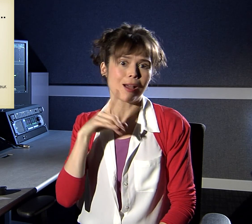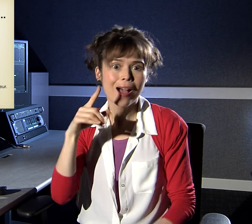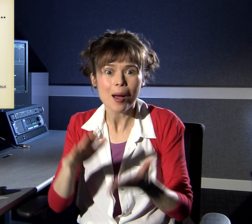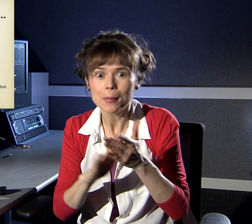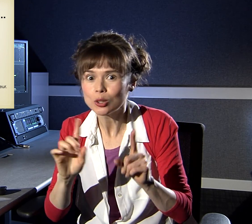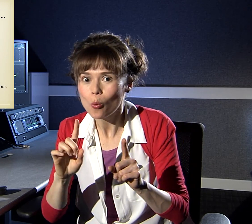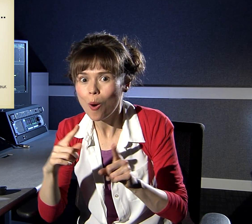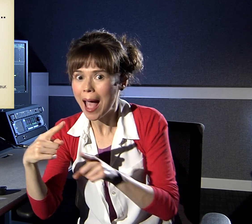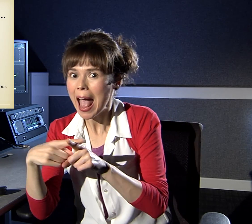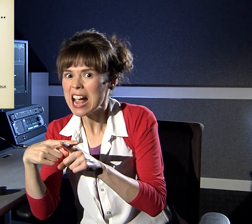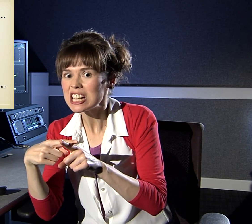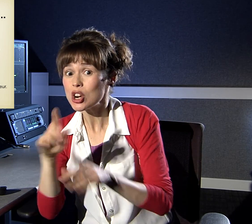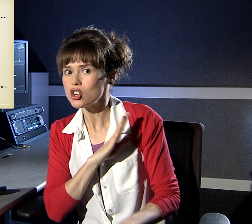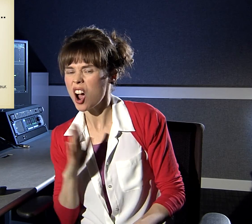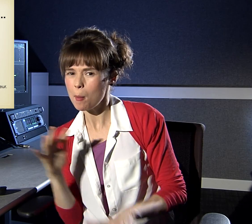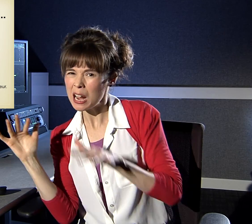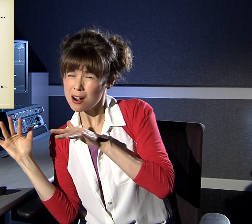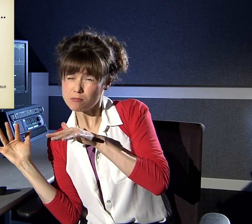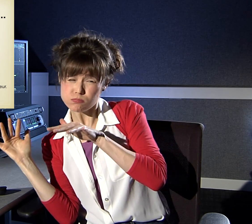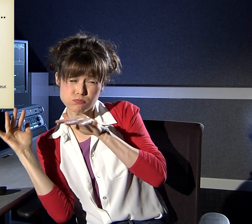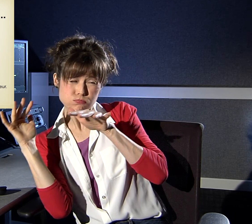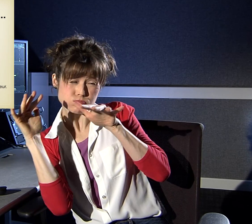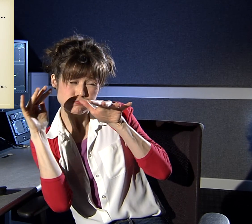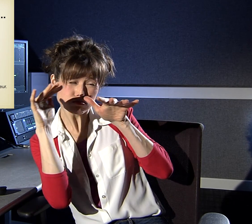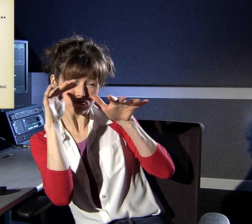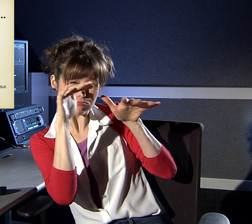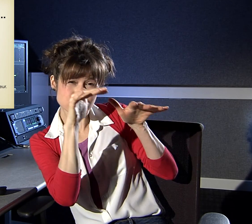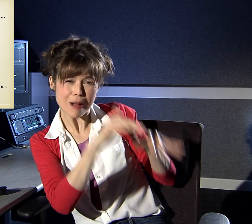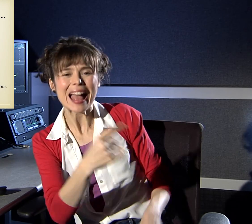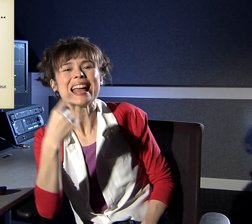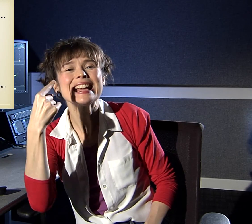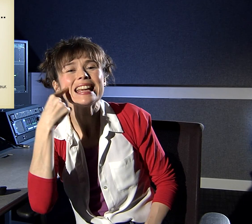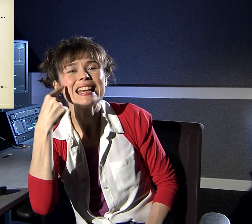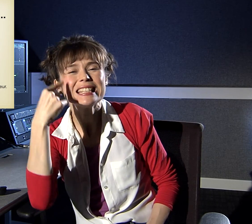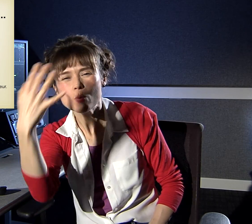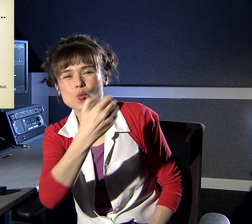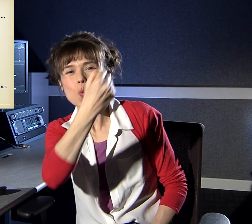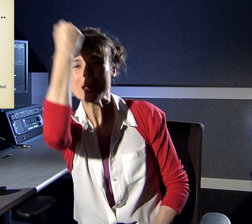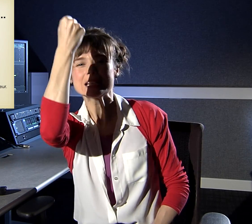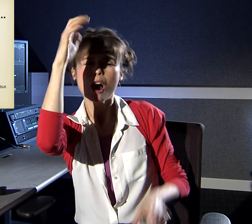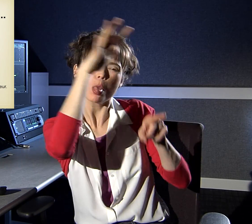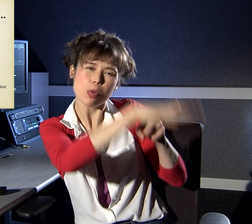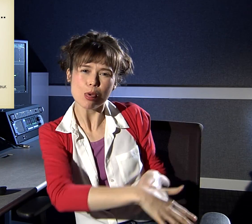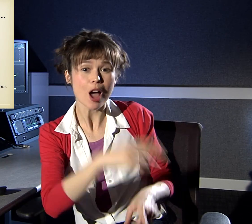And due to the complacency of the French army, the English easily win this battle.